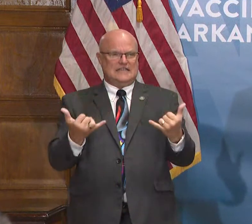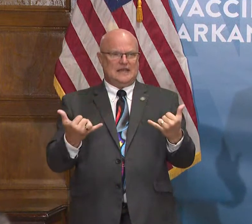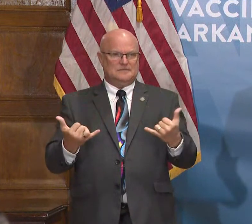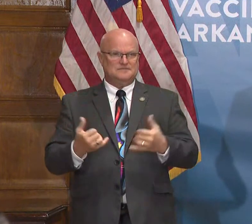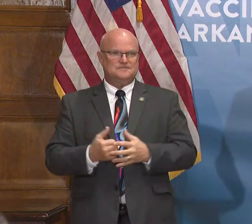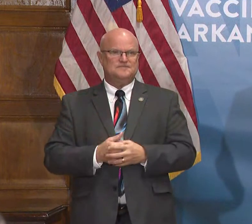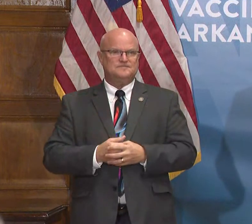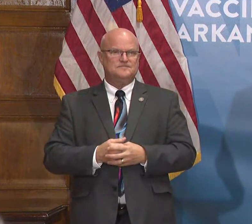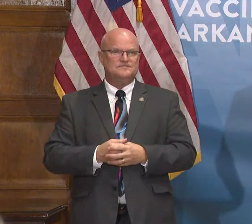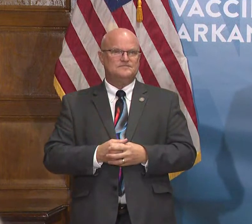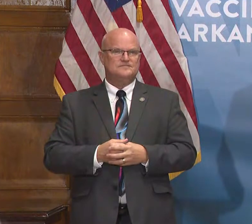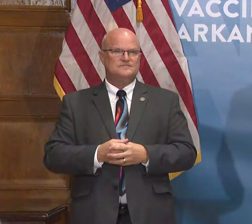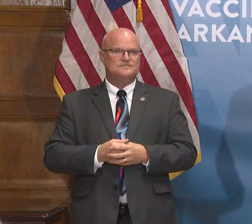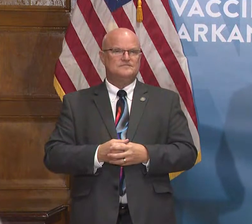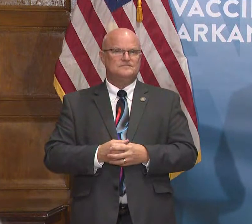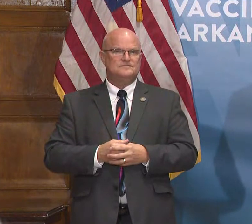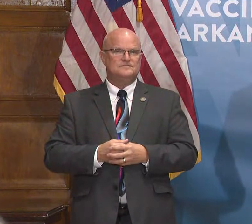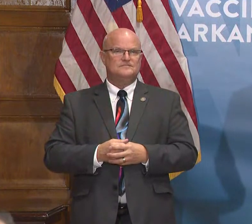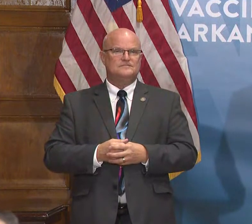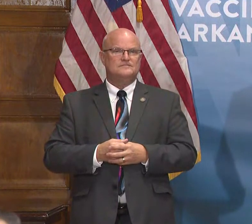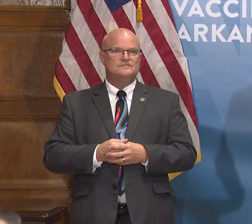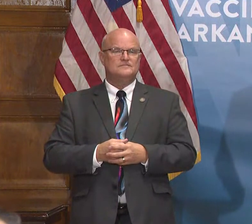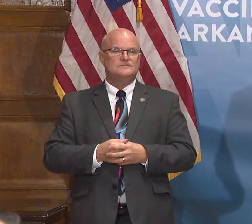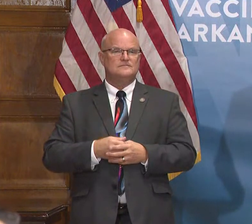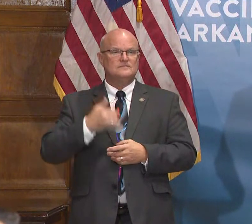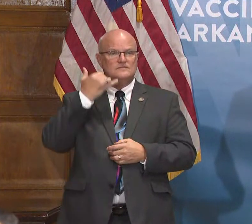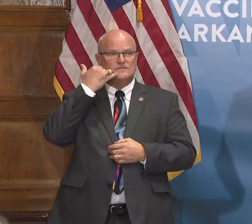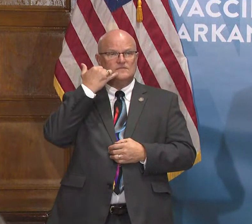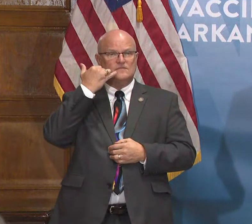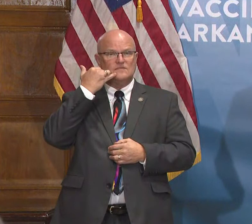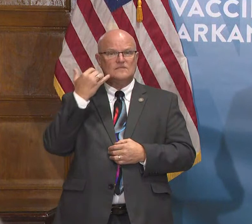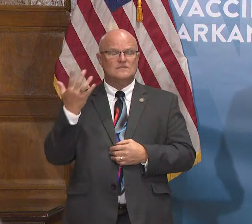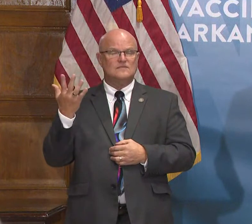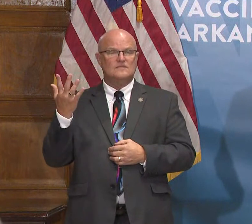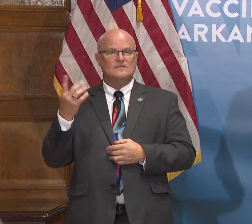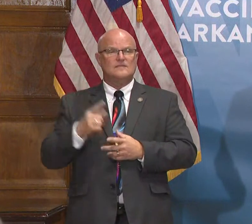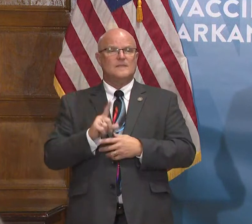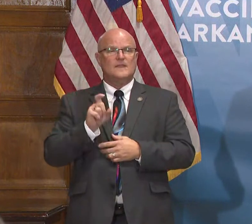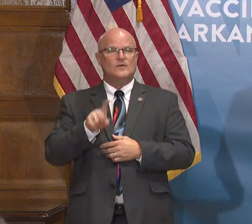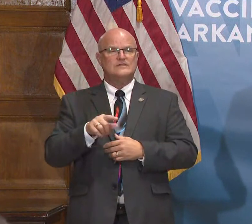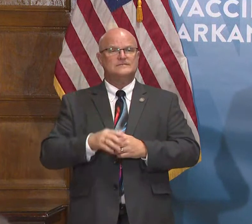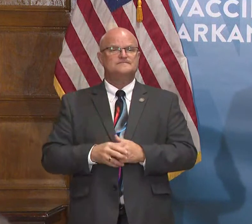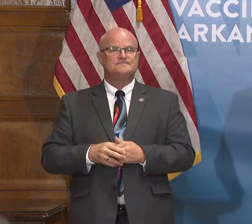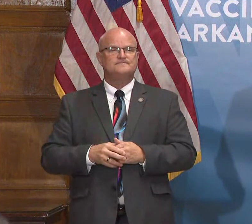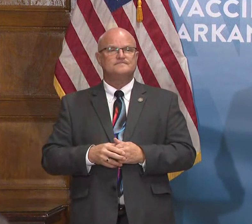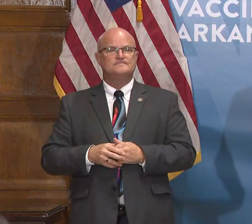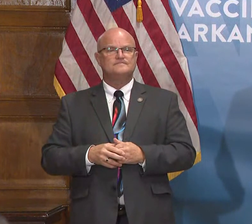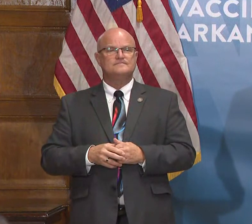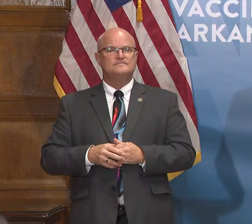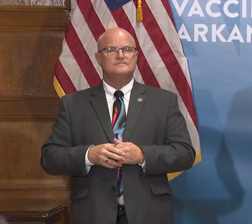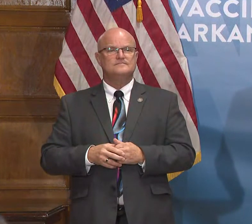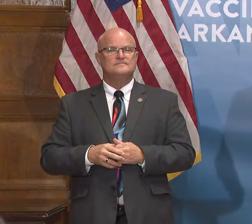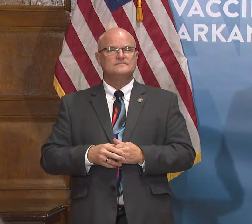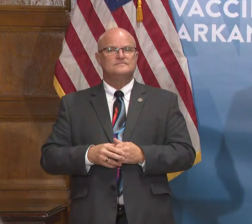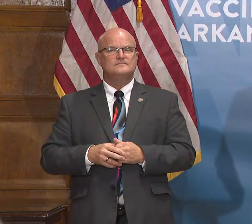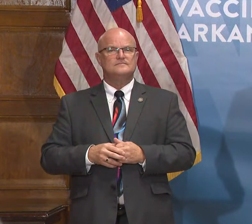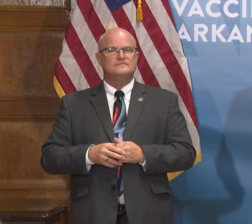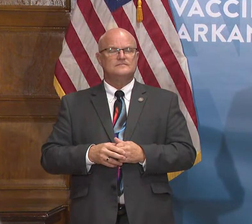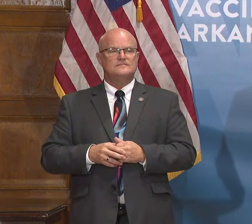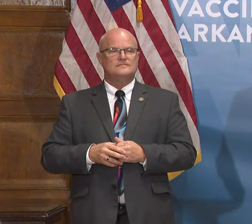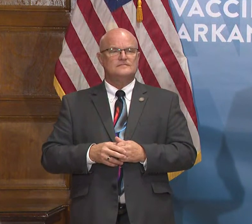this point. Is there anybody remotely has a question? Yes, good afternoon, Governor. Brett